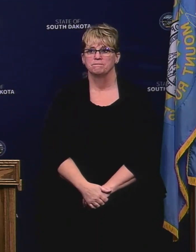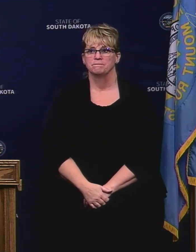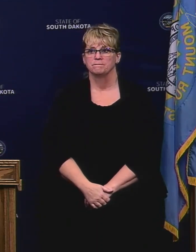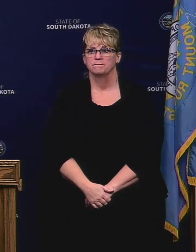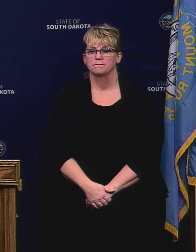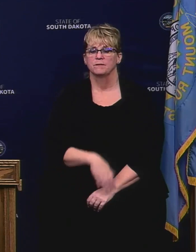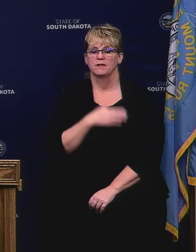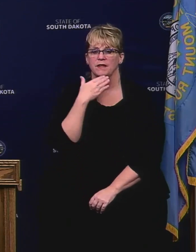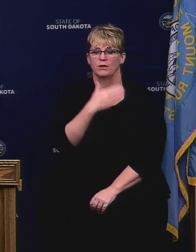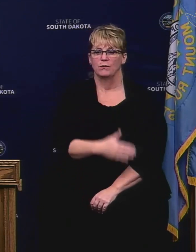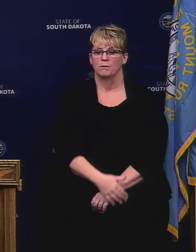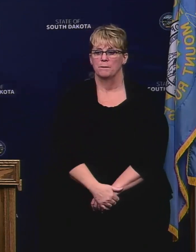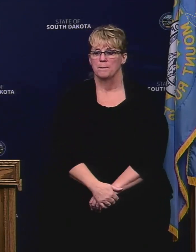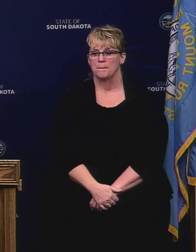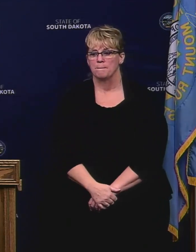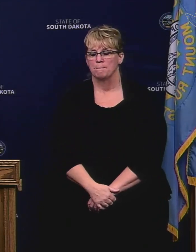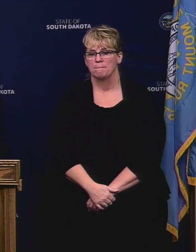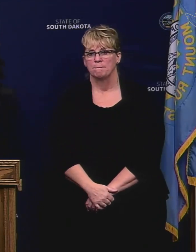Thank you.